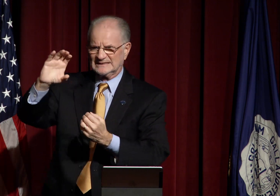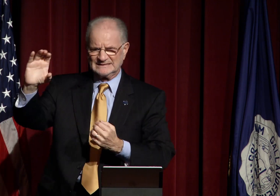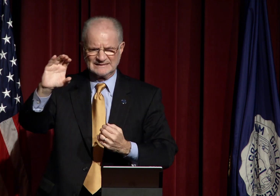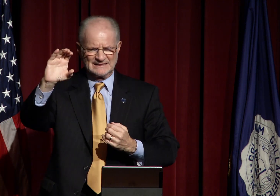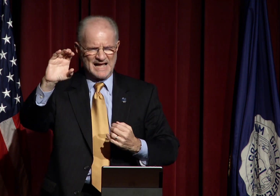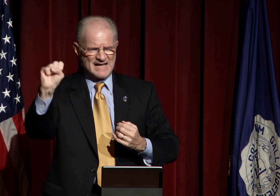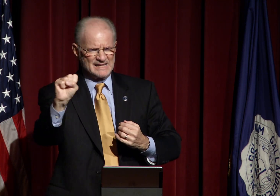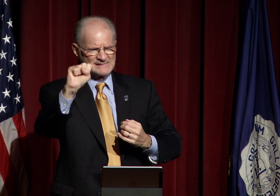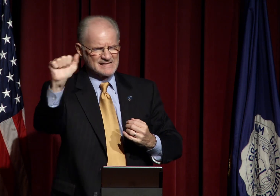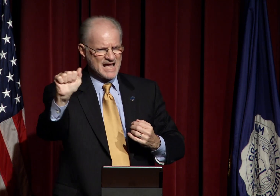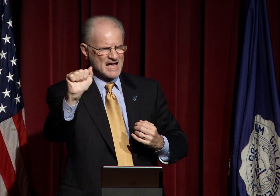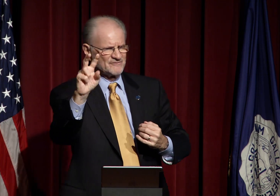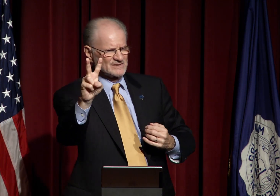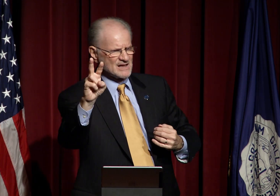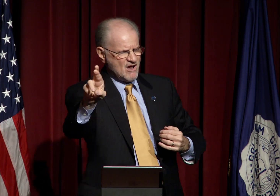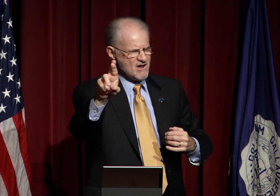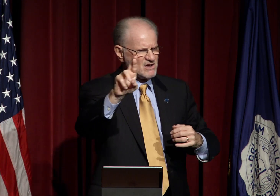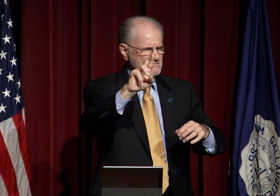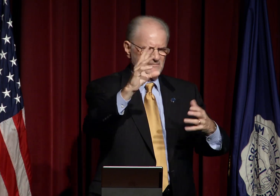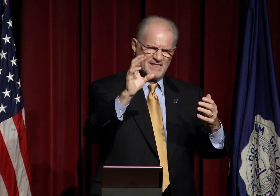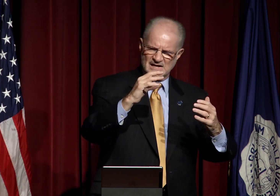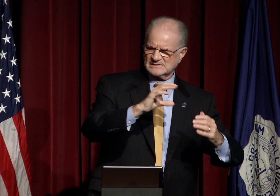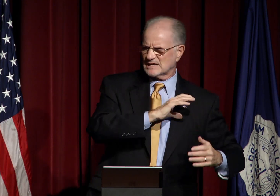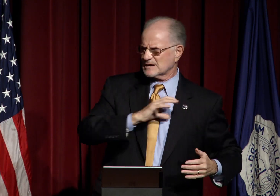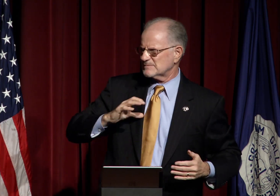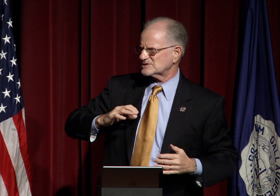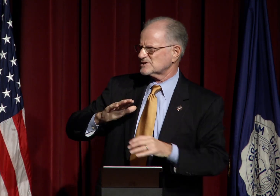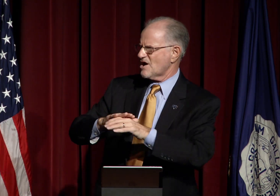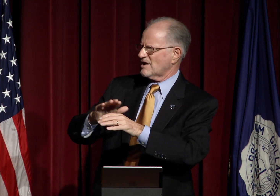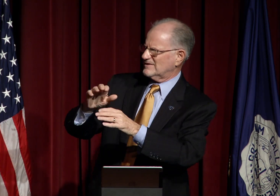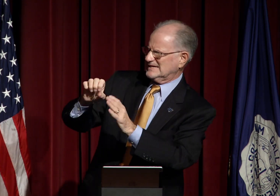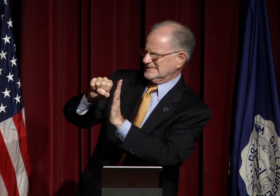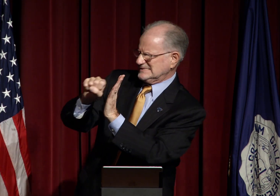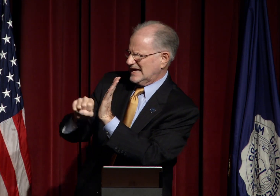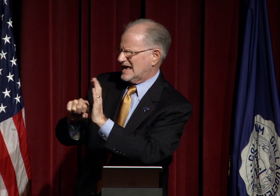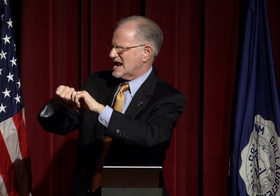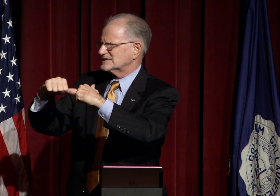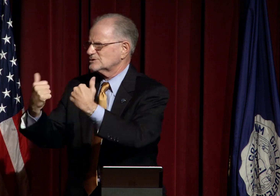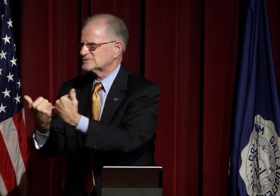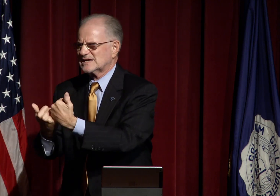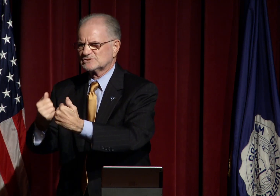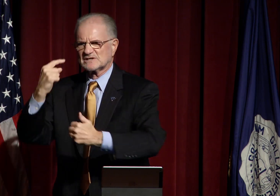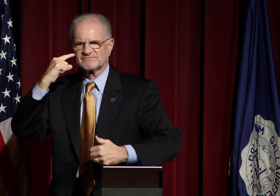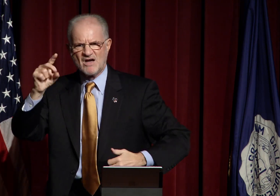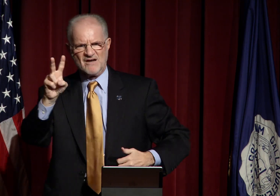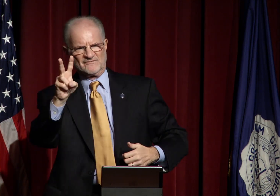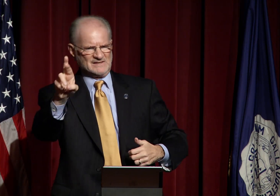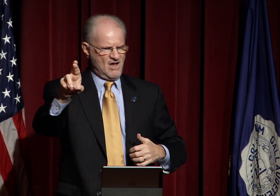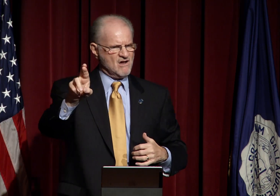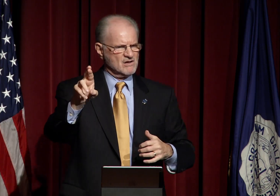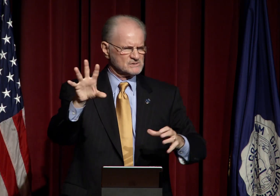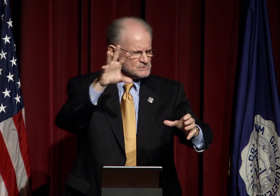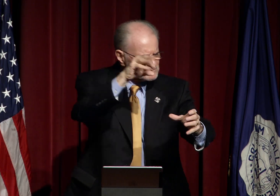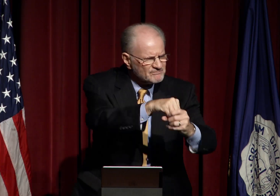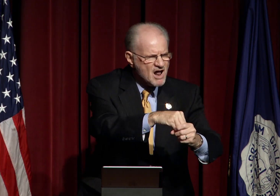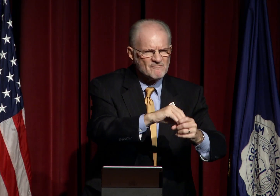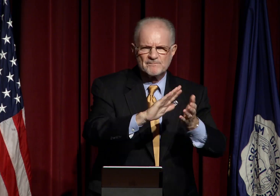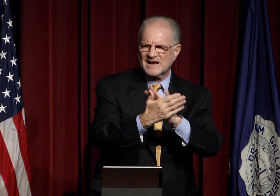the national organization CSAVR, the Commission on State Associations